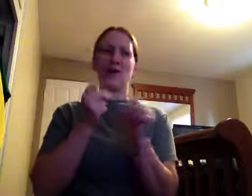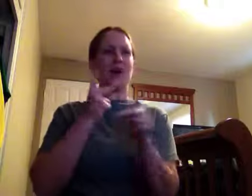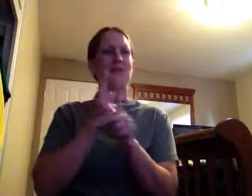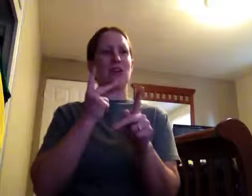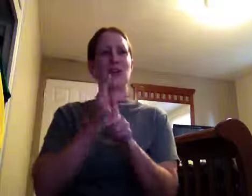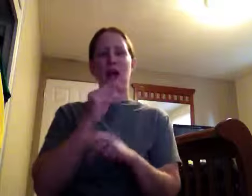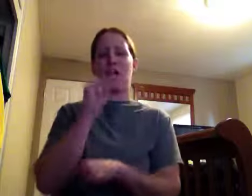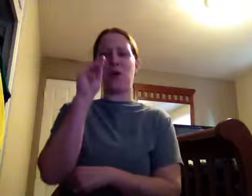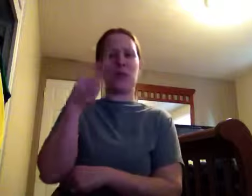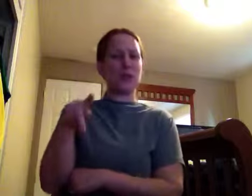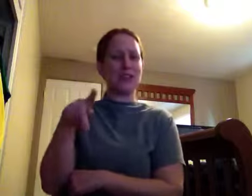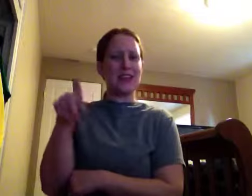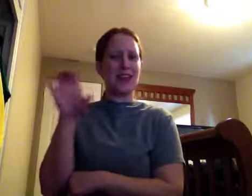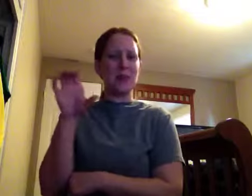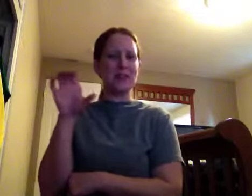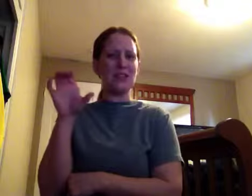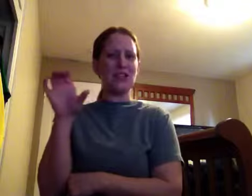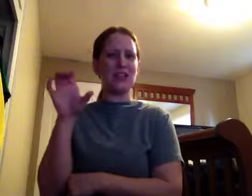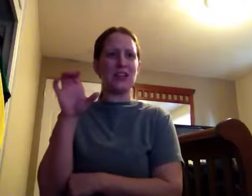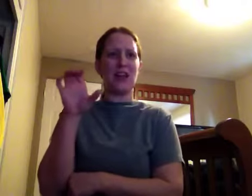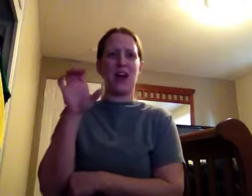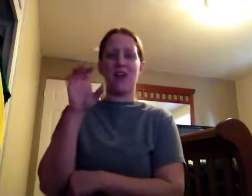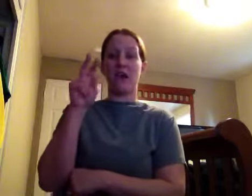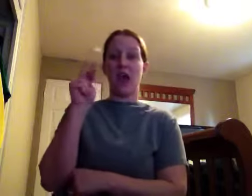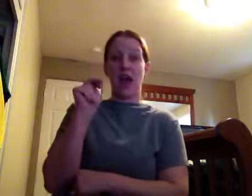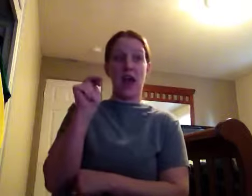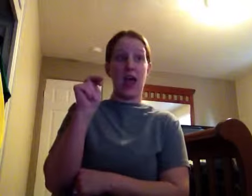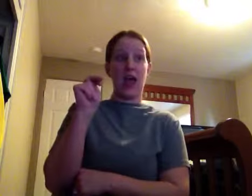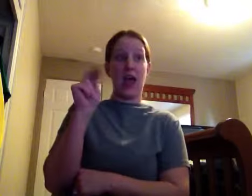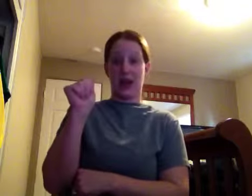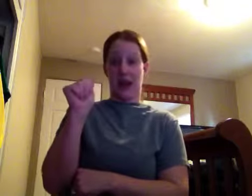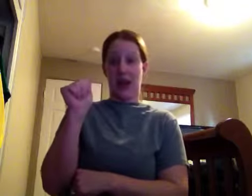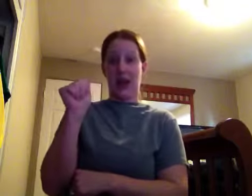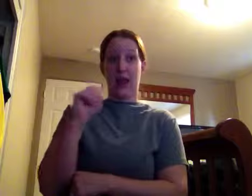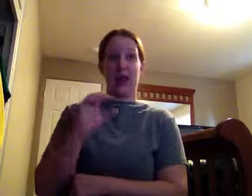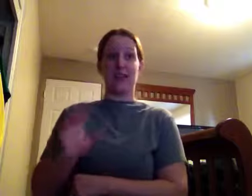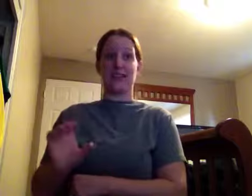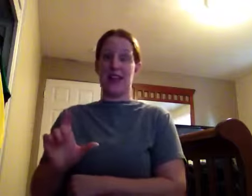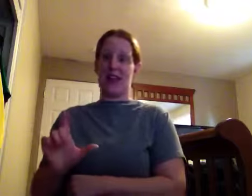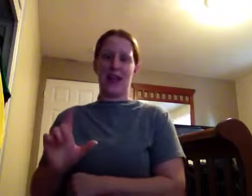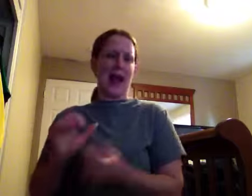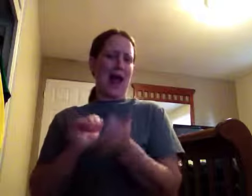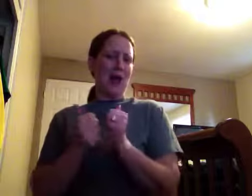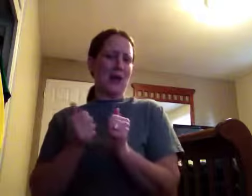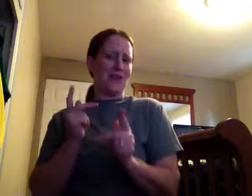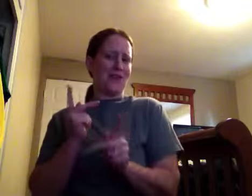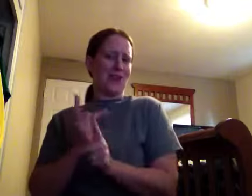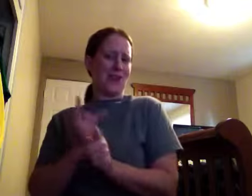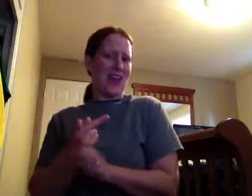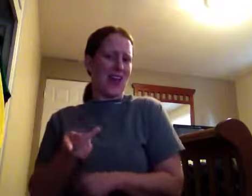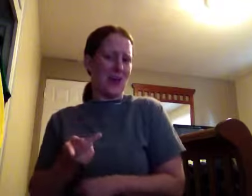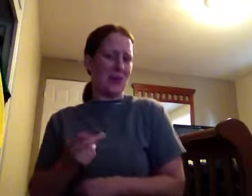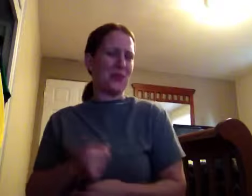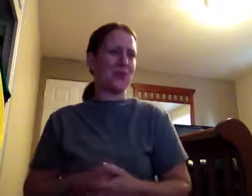of chlorine? And you would be right by saying there's 1 sodium and 1 chlorine, but sodium, just like the computer and the mittens,